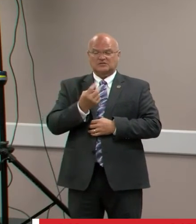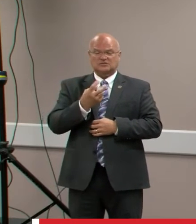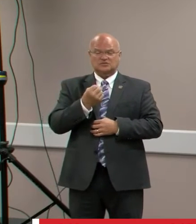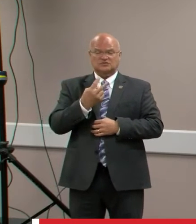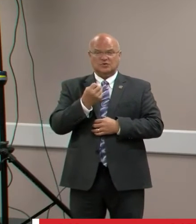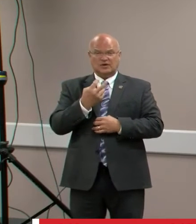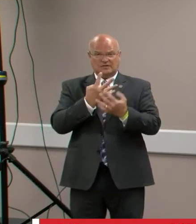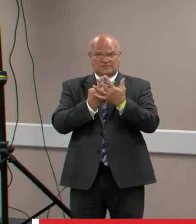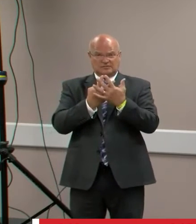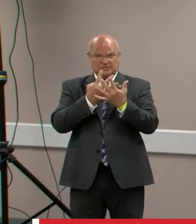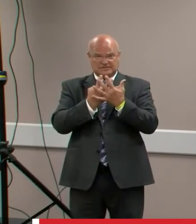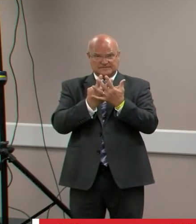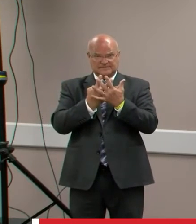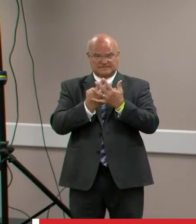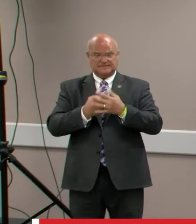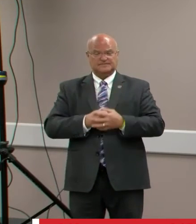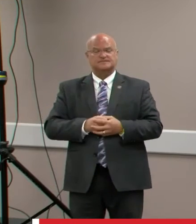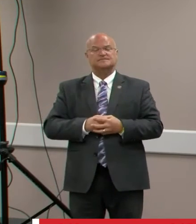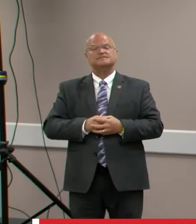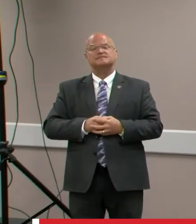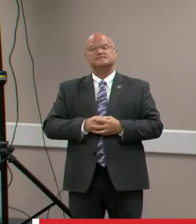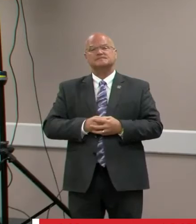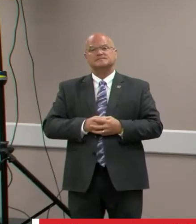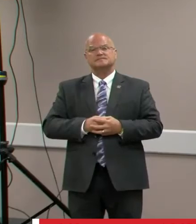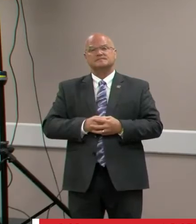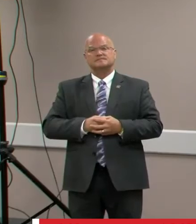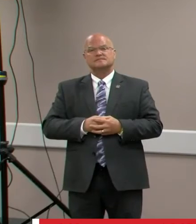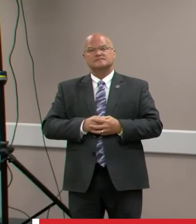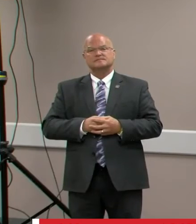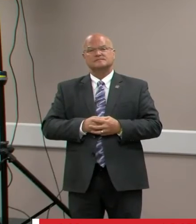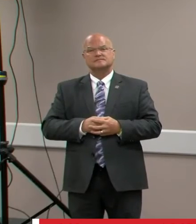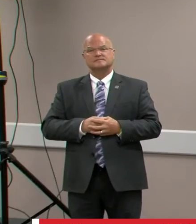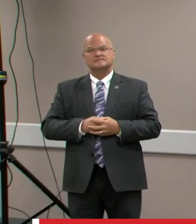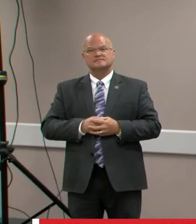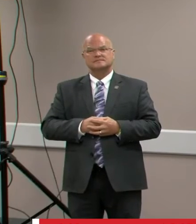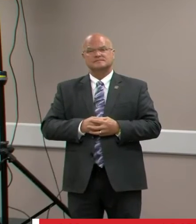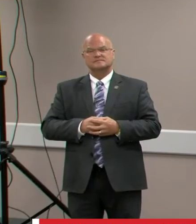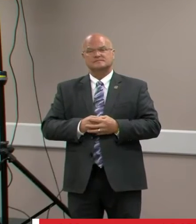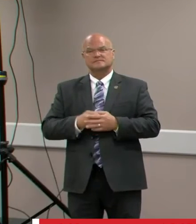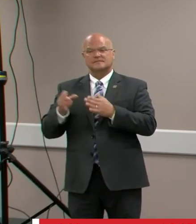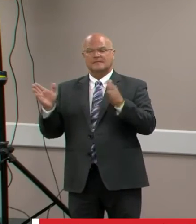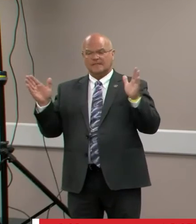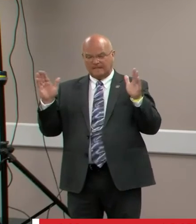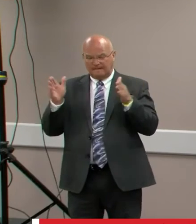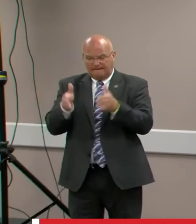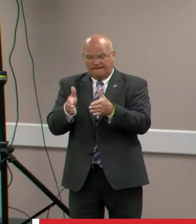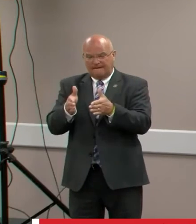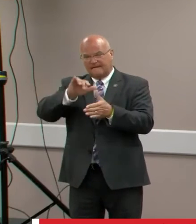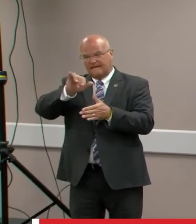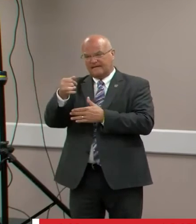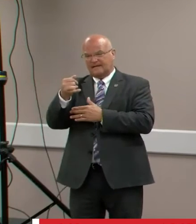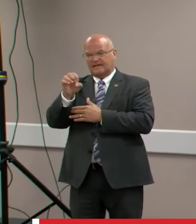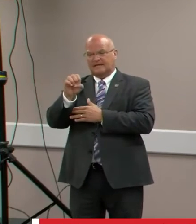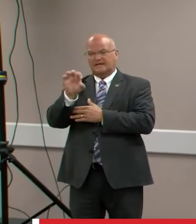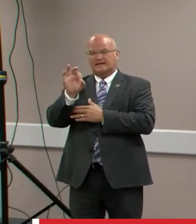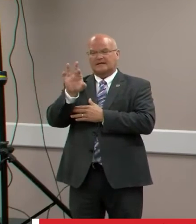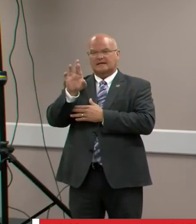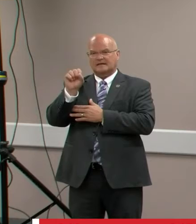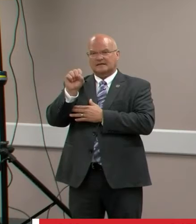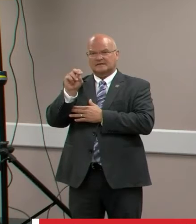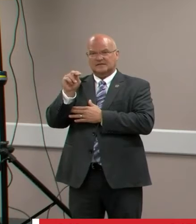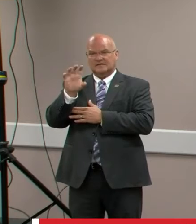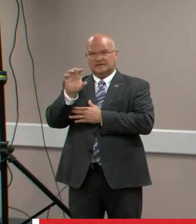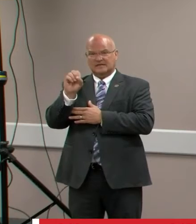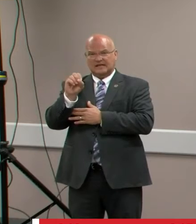have been in correctional facilities. Moving to Jefferson County, we have